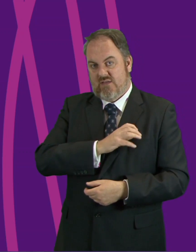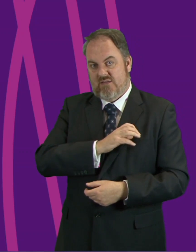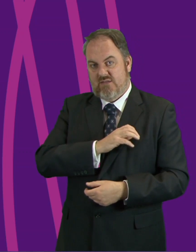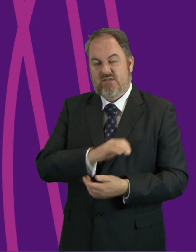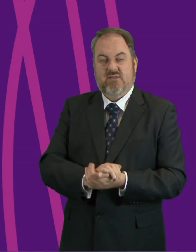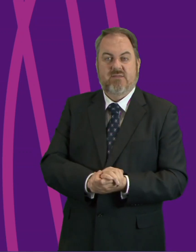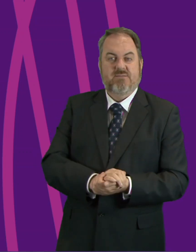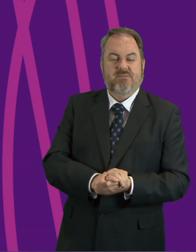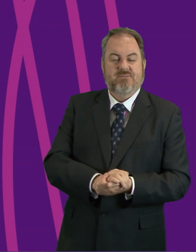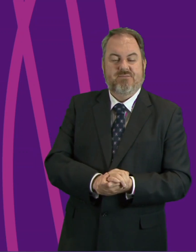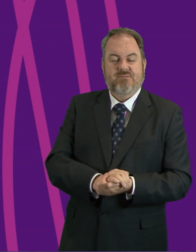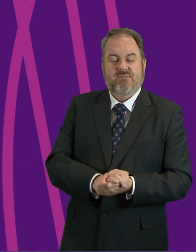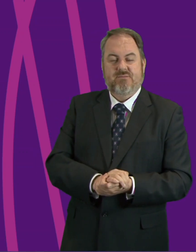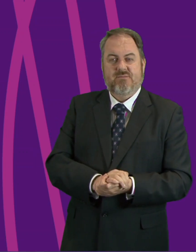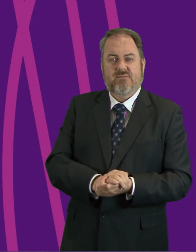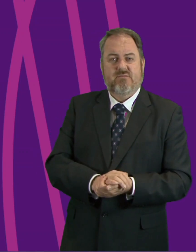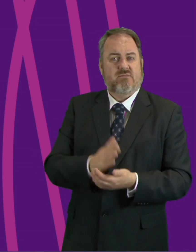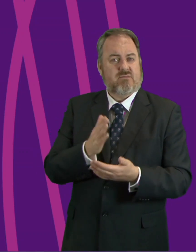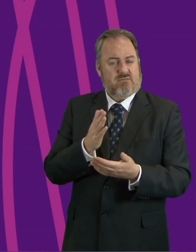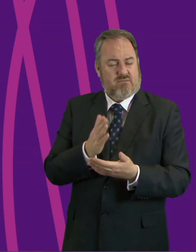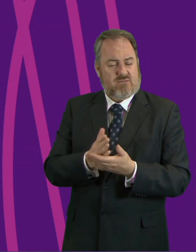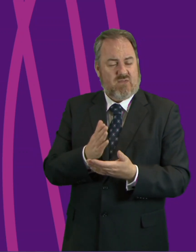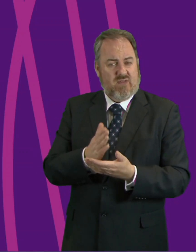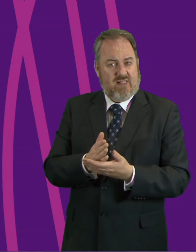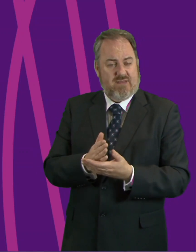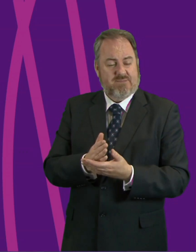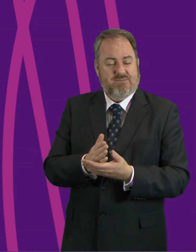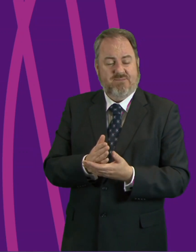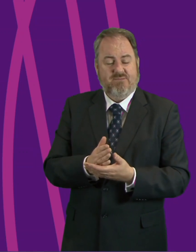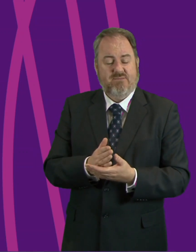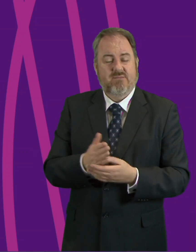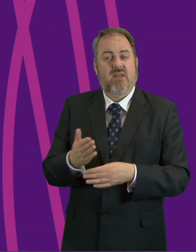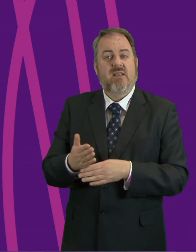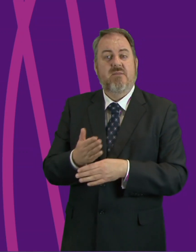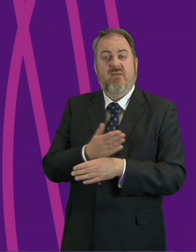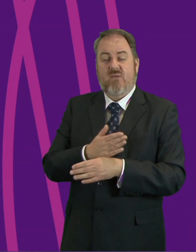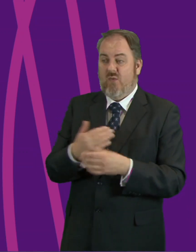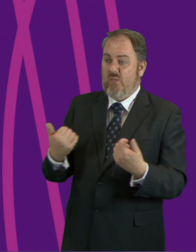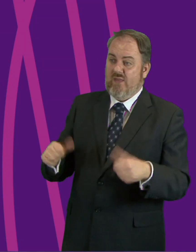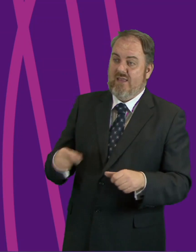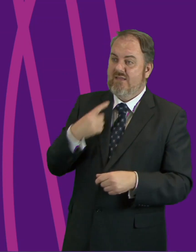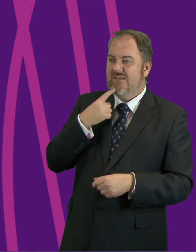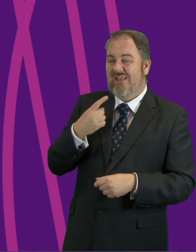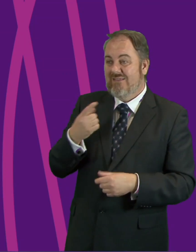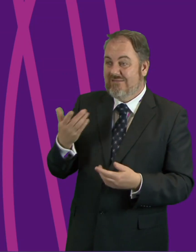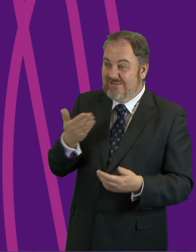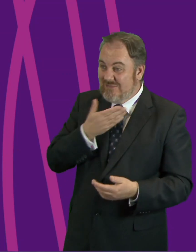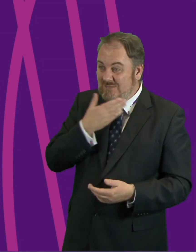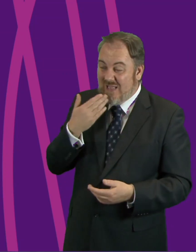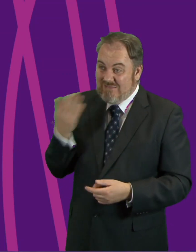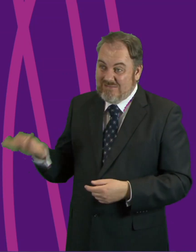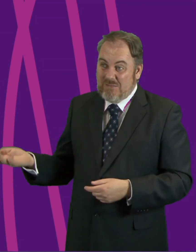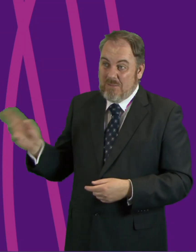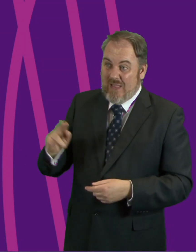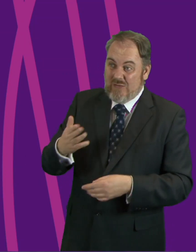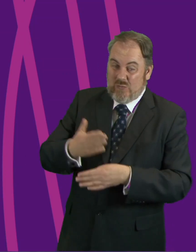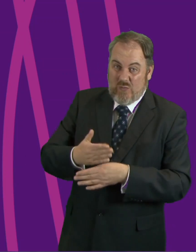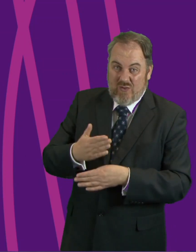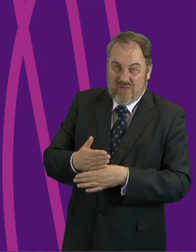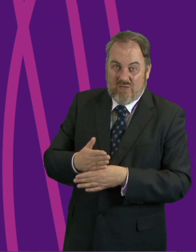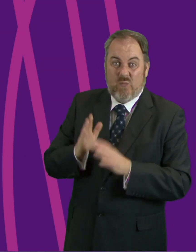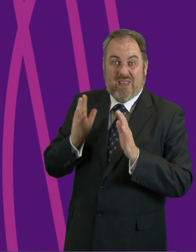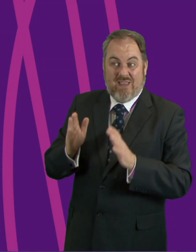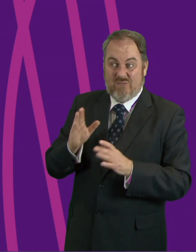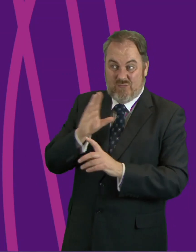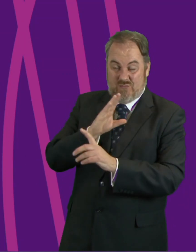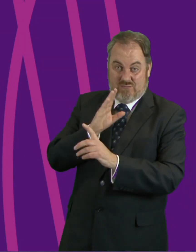be. On this issue, well, generally, before we can persuade workers to go back to work, we have to give them confidence that it is safe. And